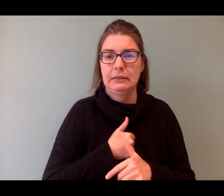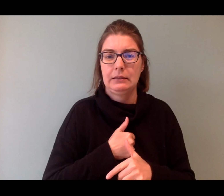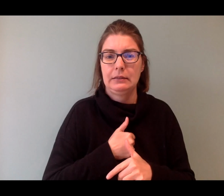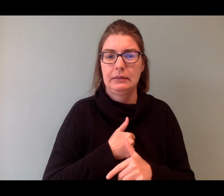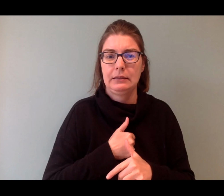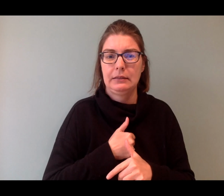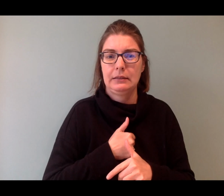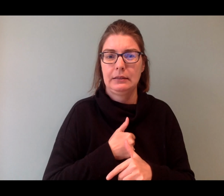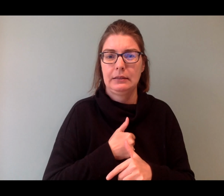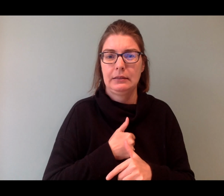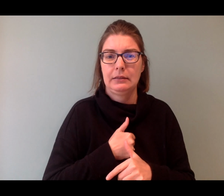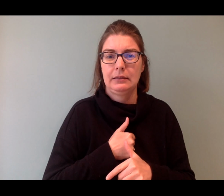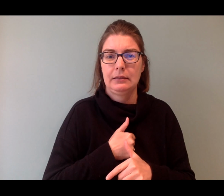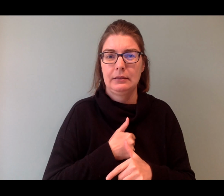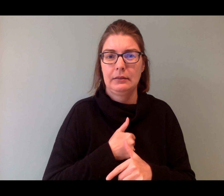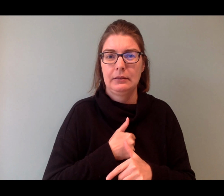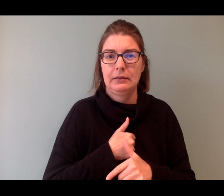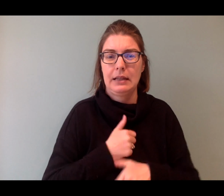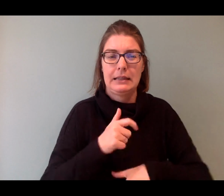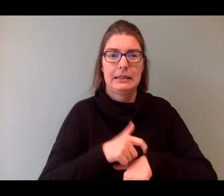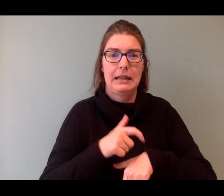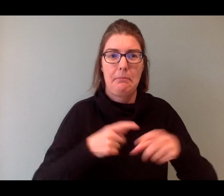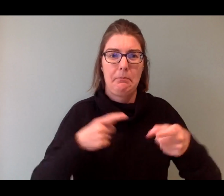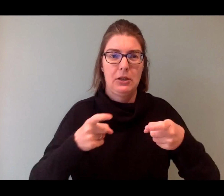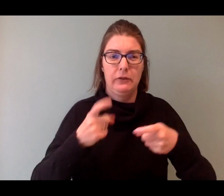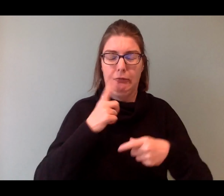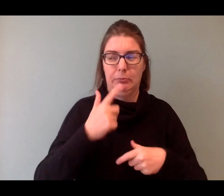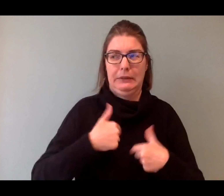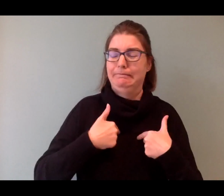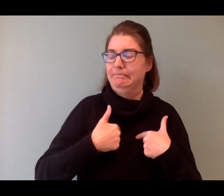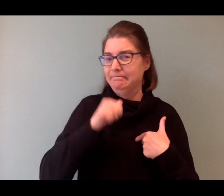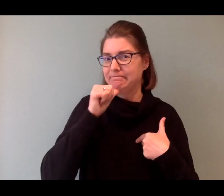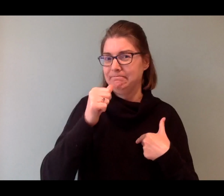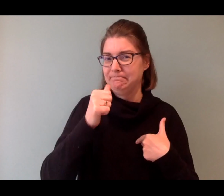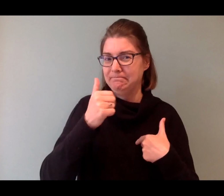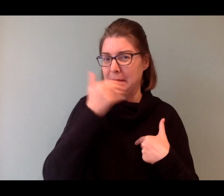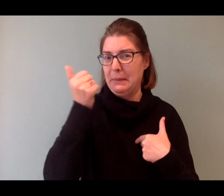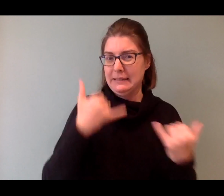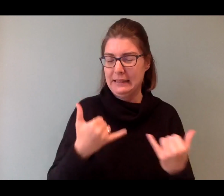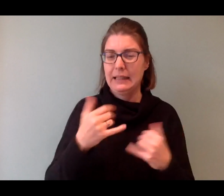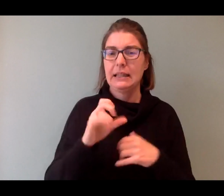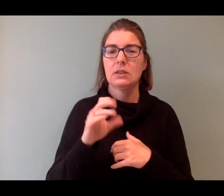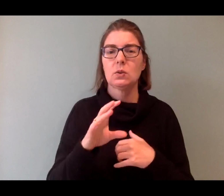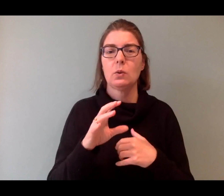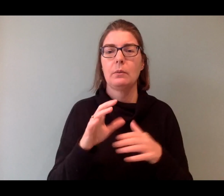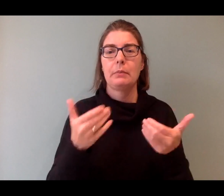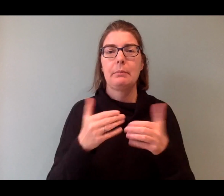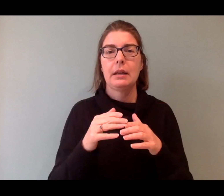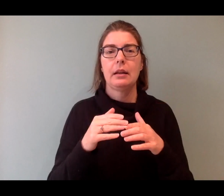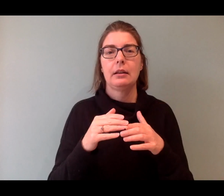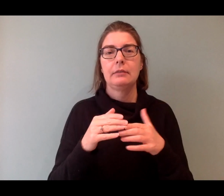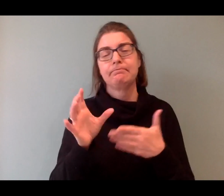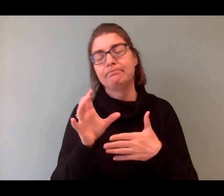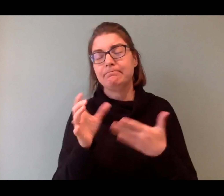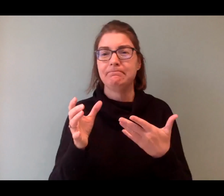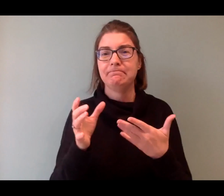a bit poor time management on my part, but maybe as a kind of